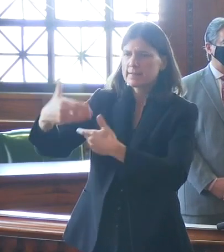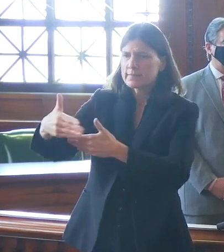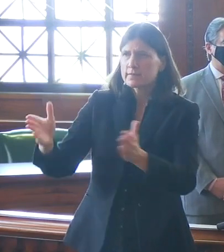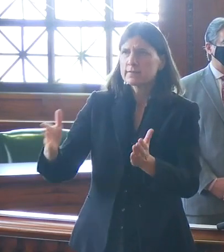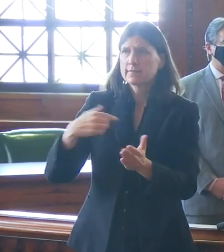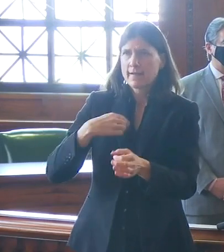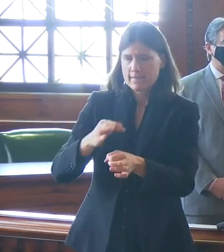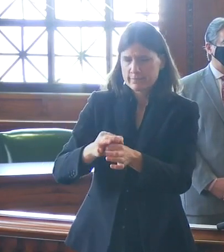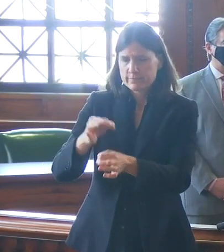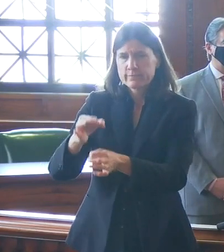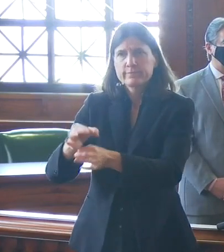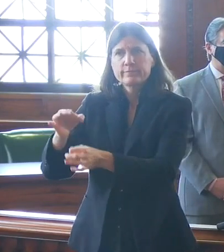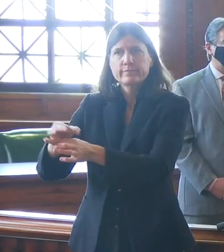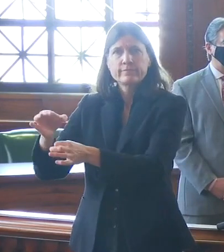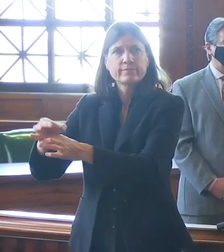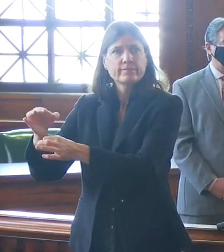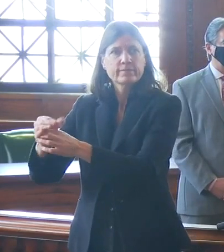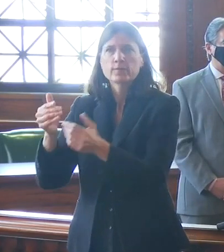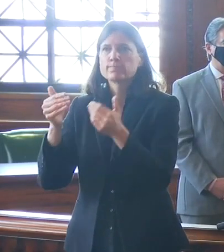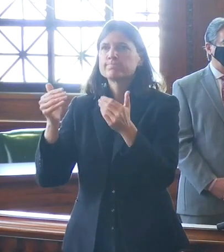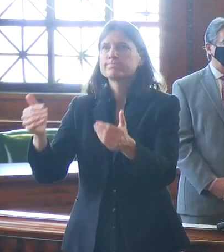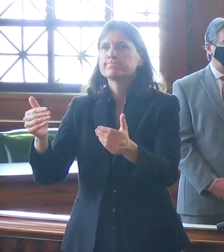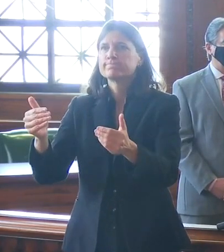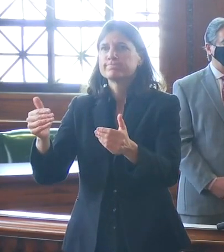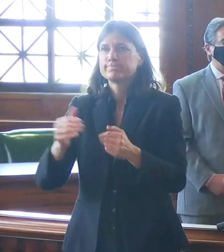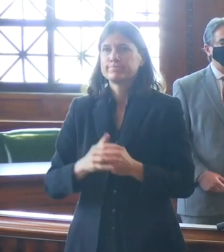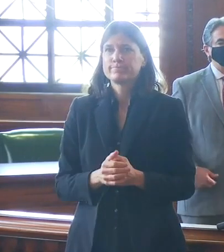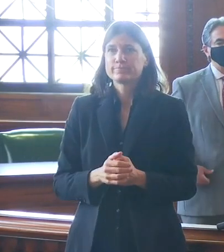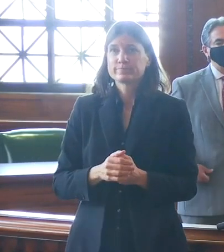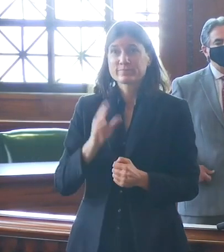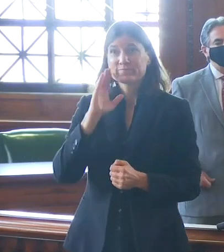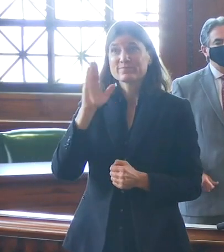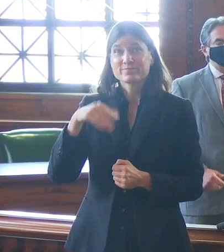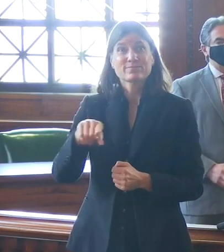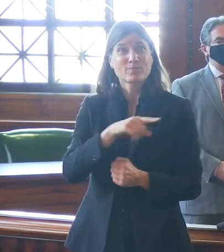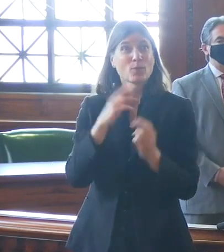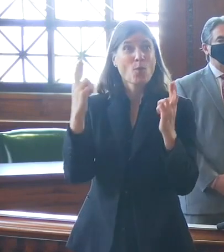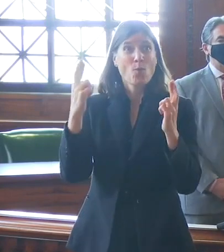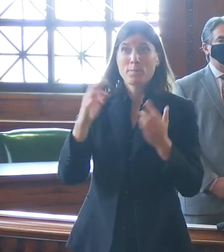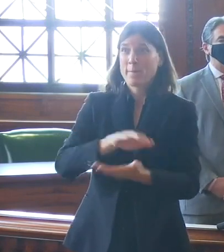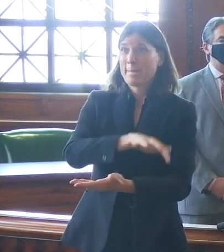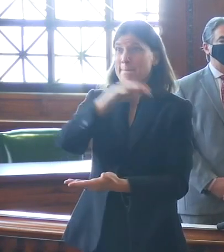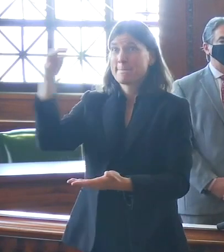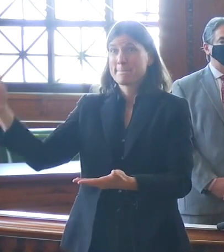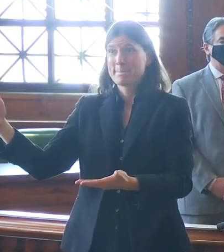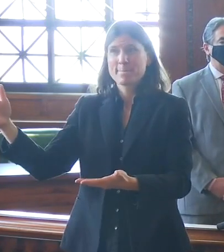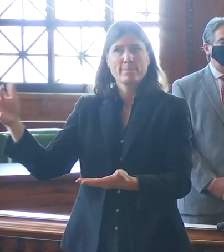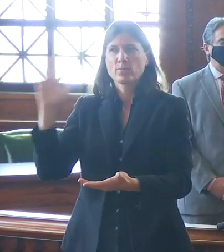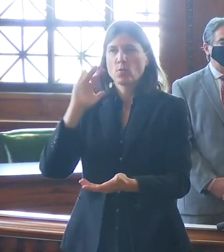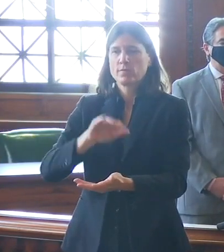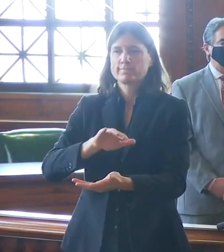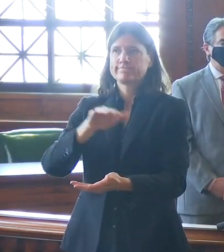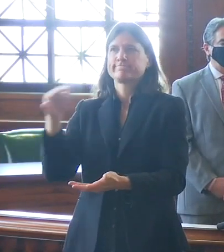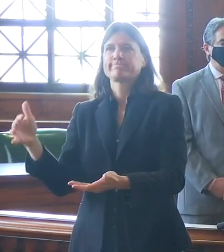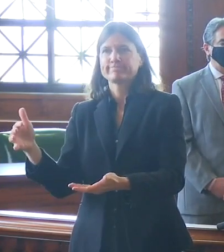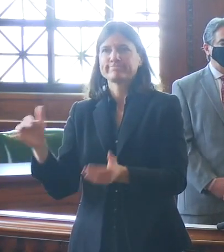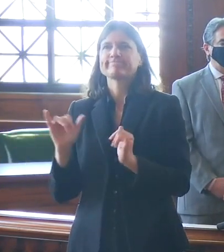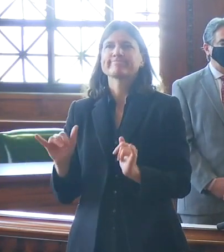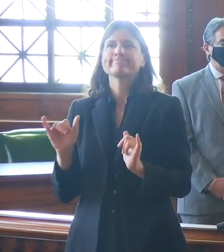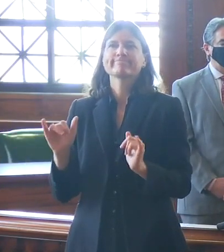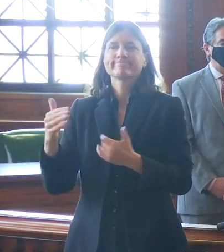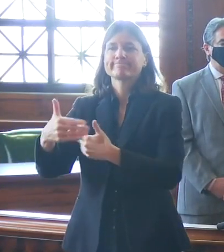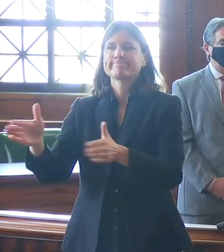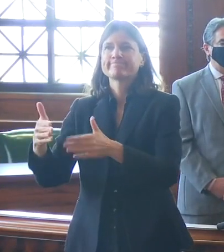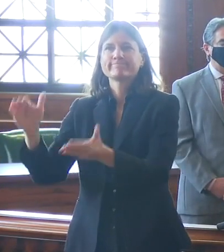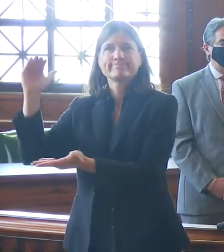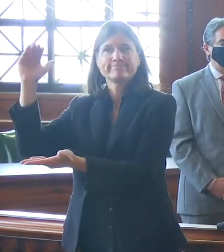We have at Bay State developed an operational plan to open a vaccine distribution center for priority individuals.